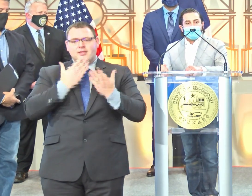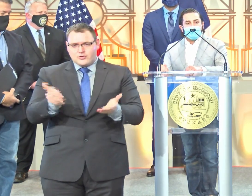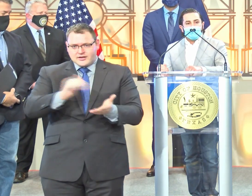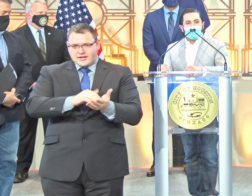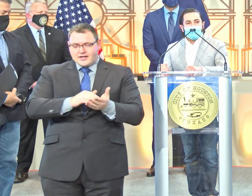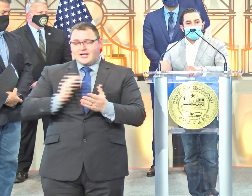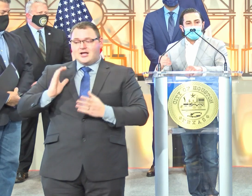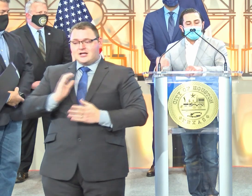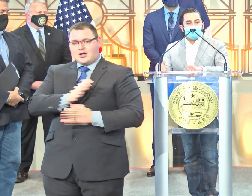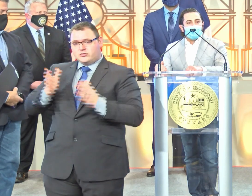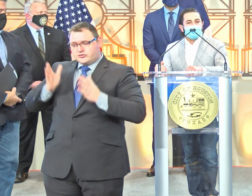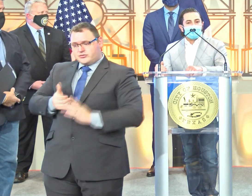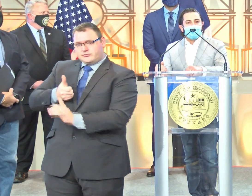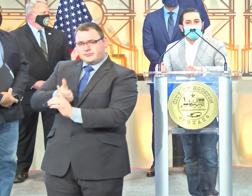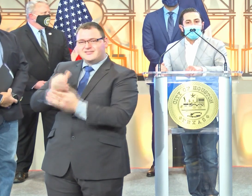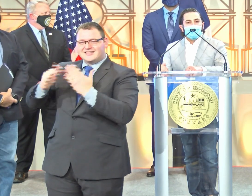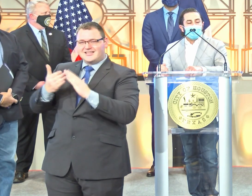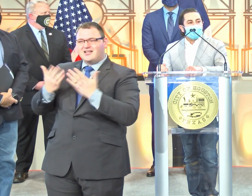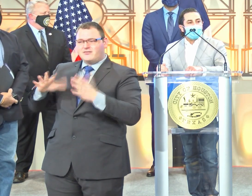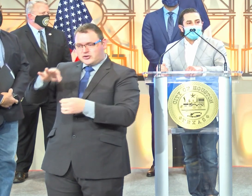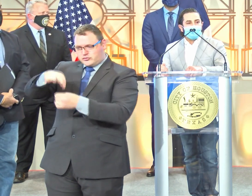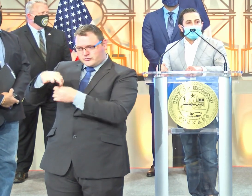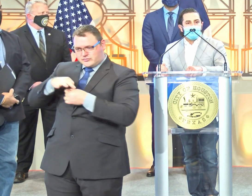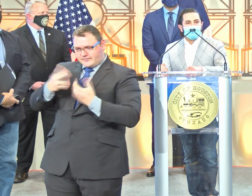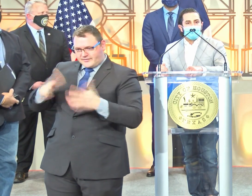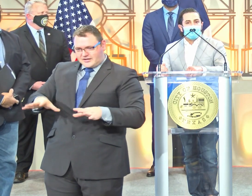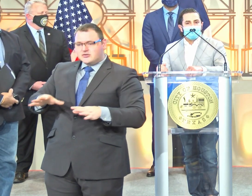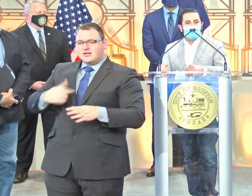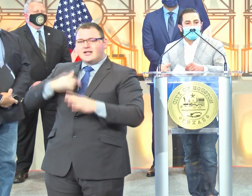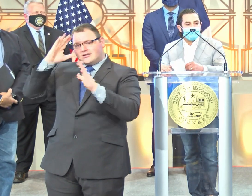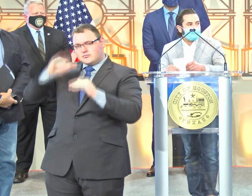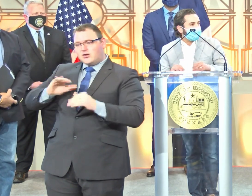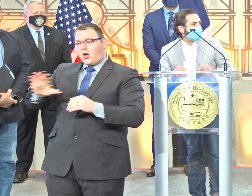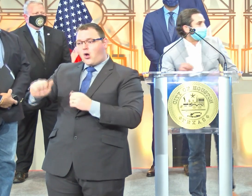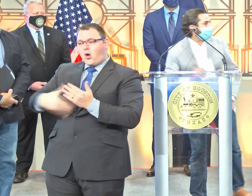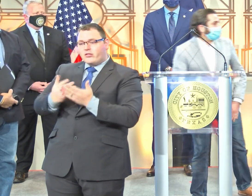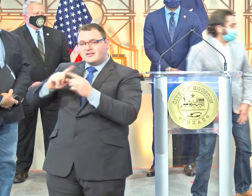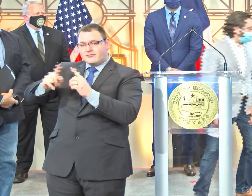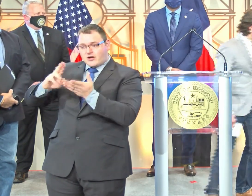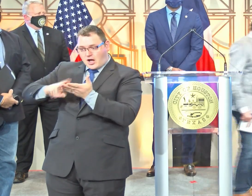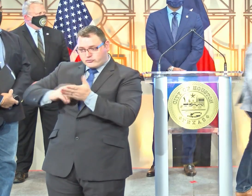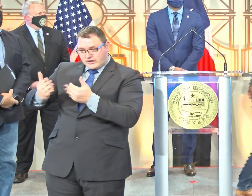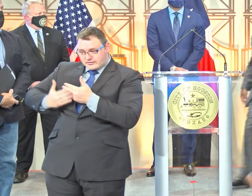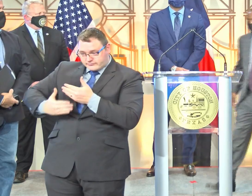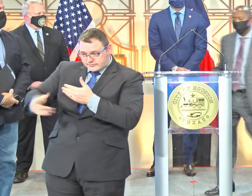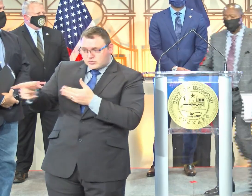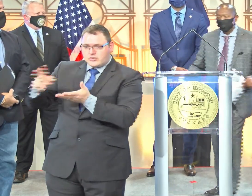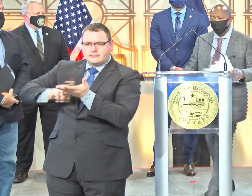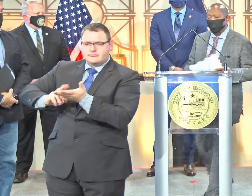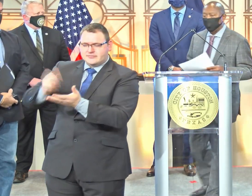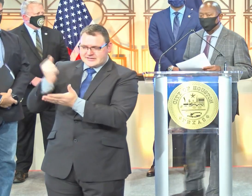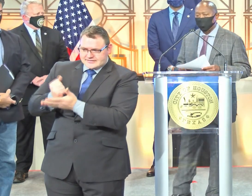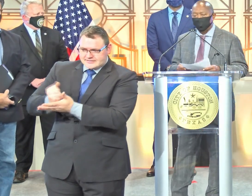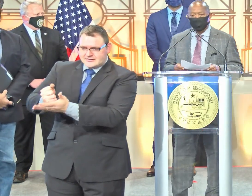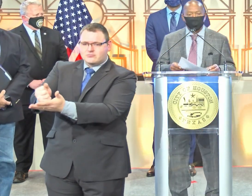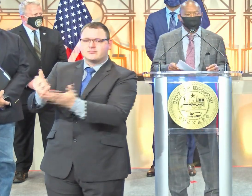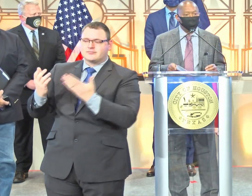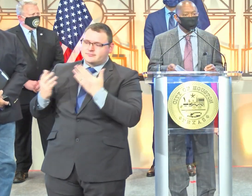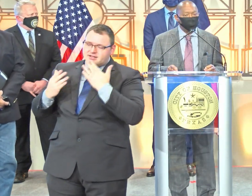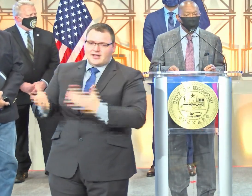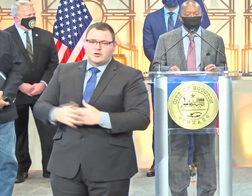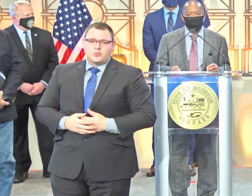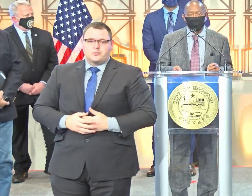a new national standard, and truly the entire country is watching what's being done here in Houston and Harris